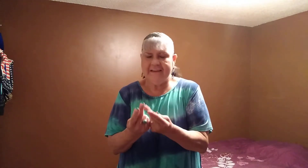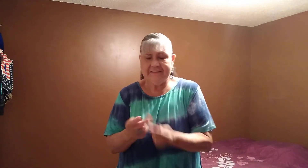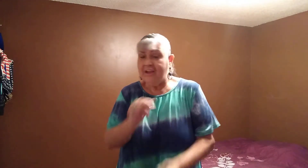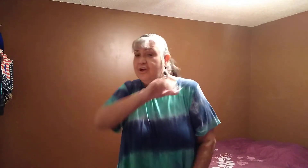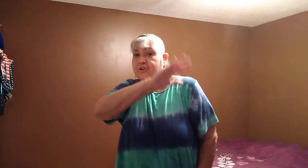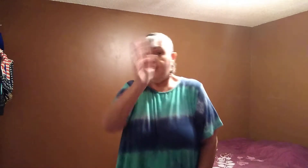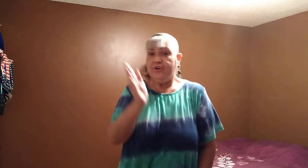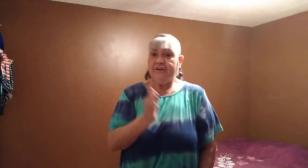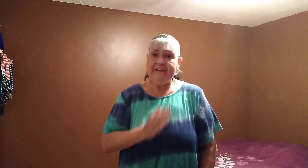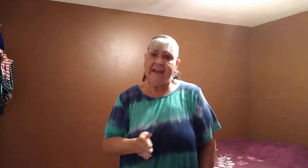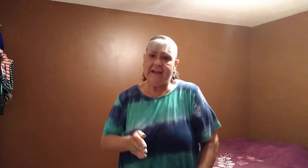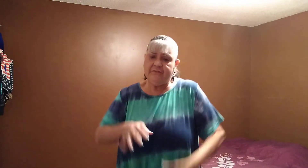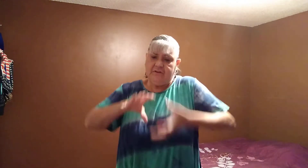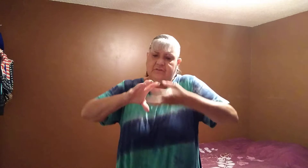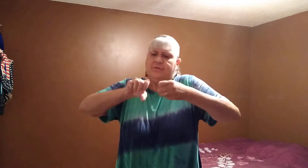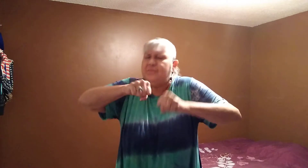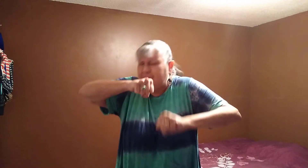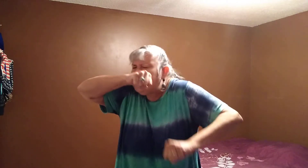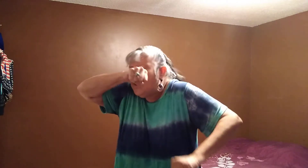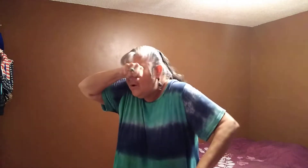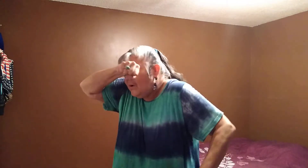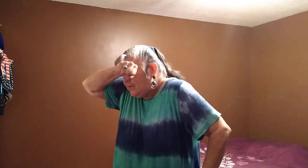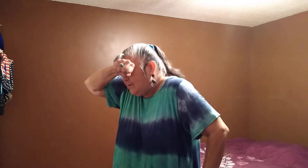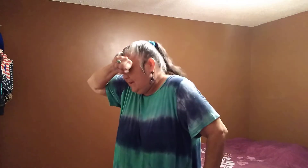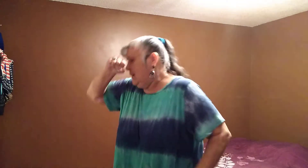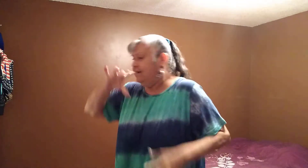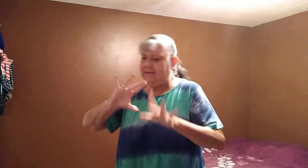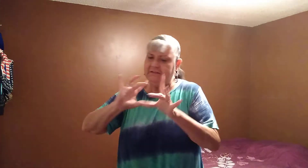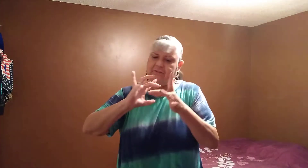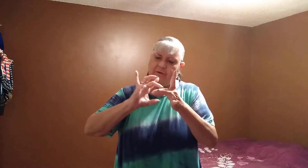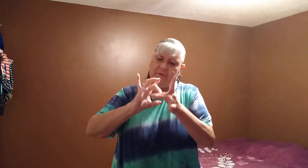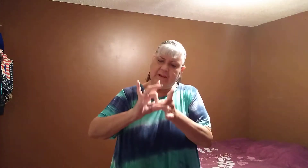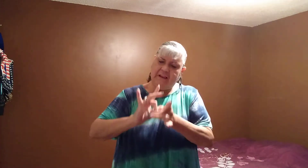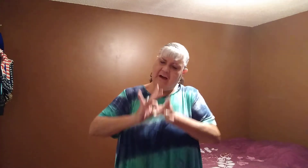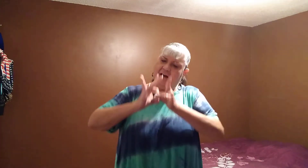You're never too broken to belong.